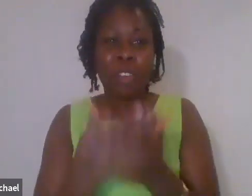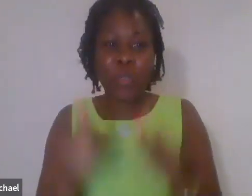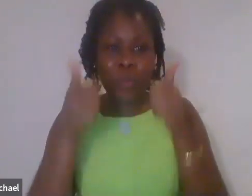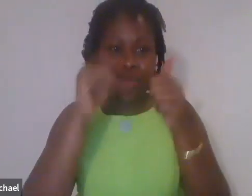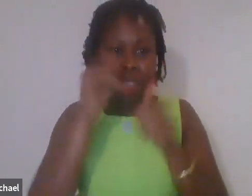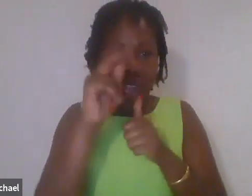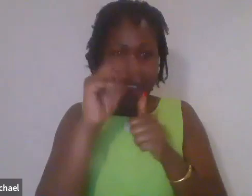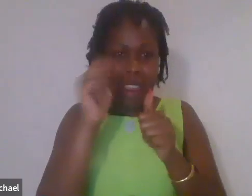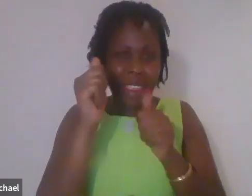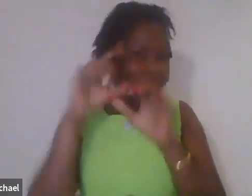Yay!